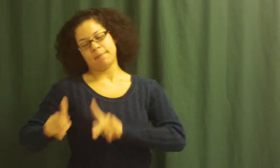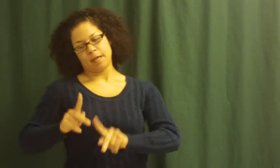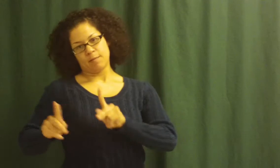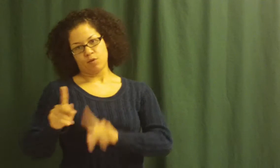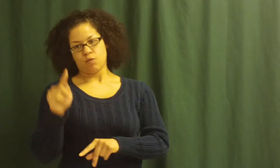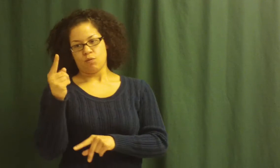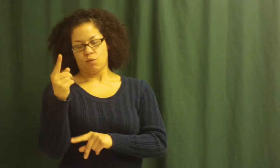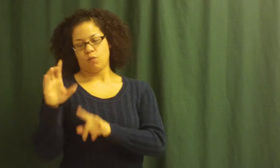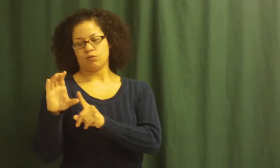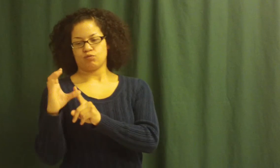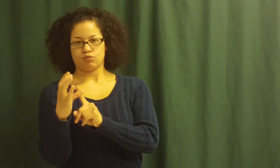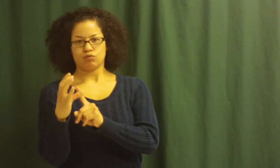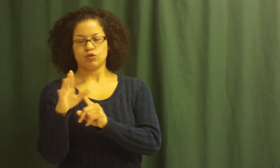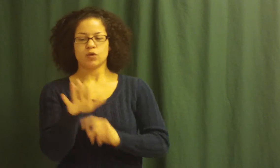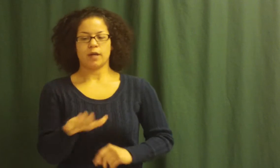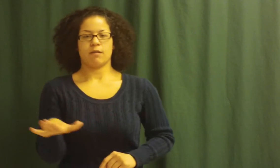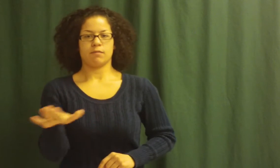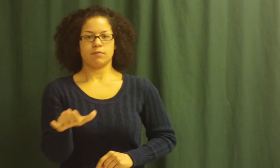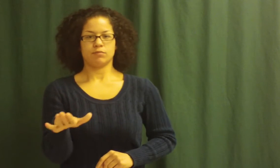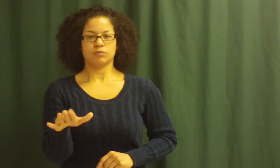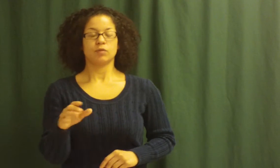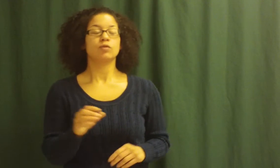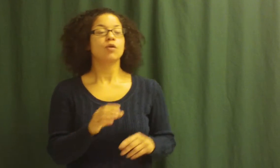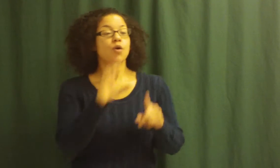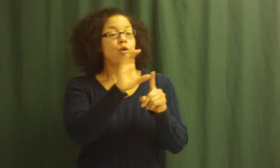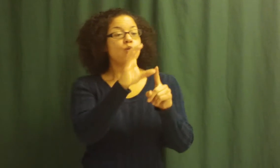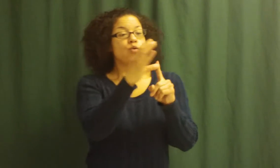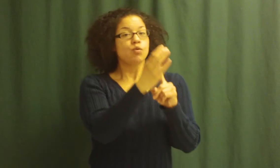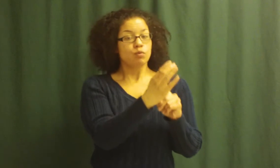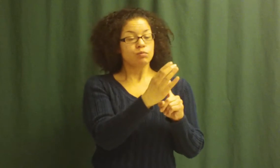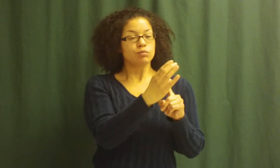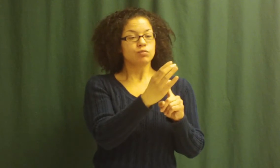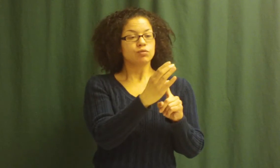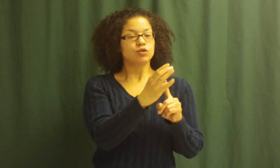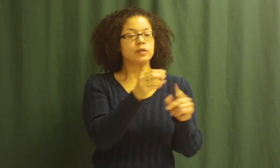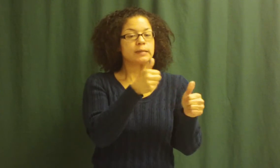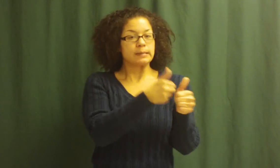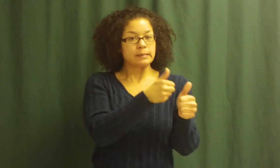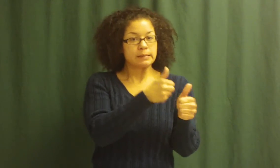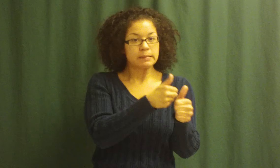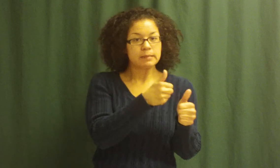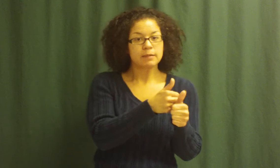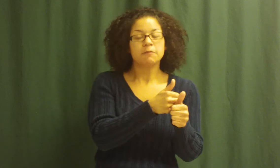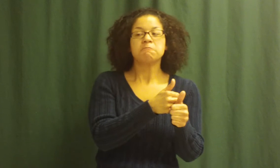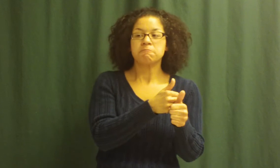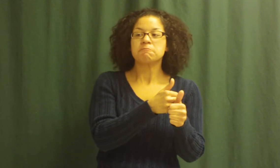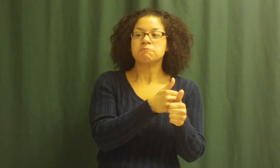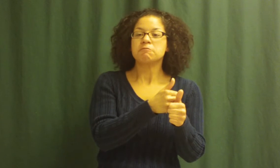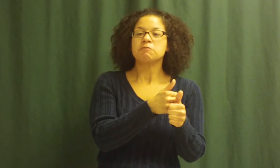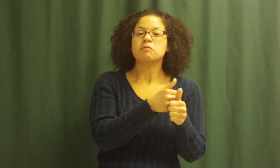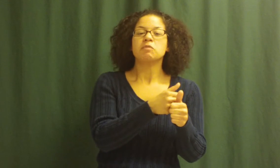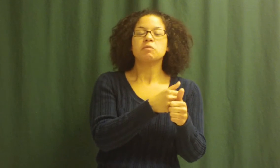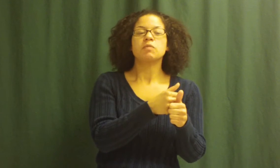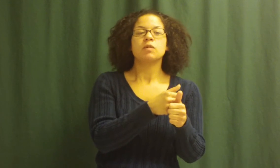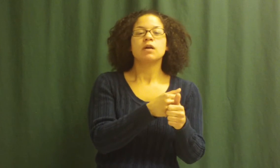define themselves, conform to society's shared values, and contribute to society.